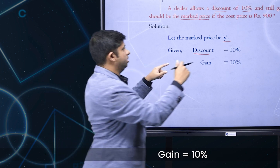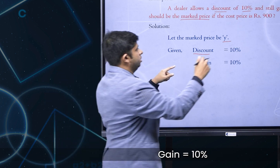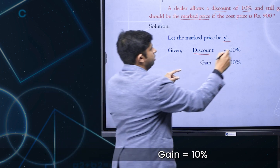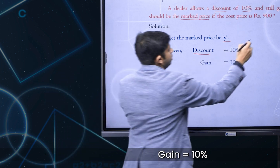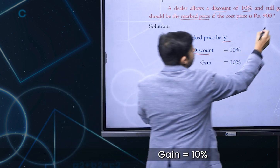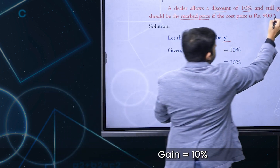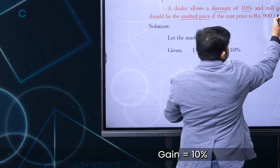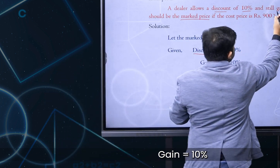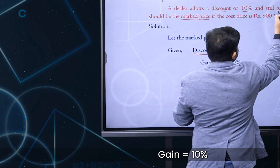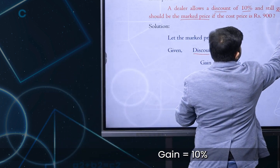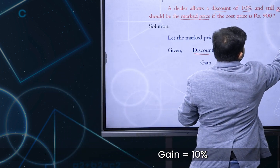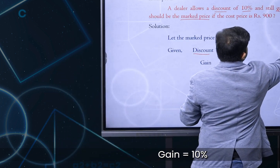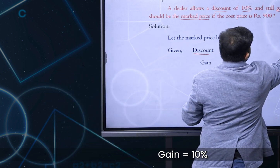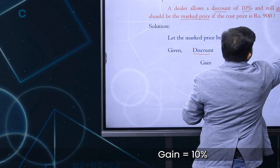Gain equals to 10%.